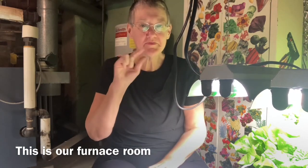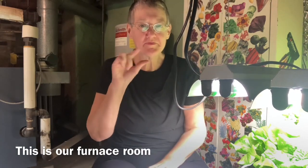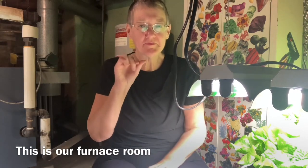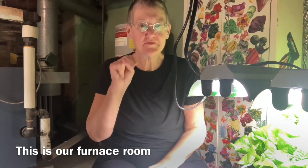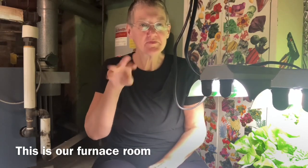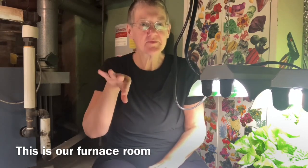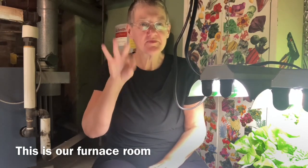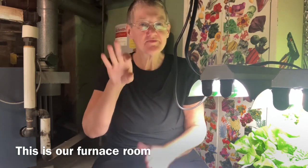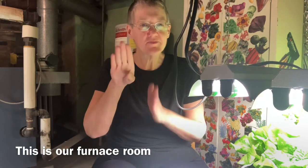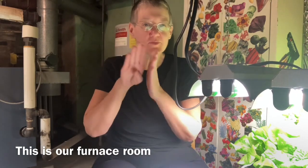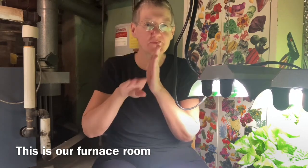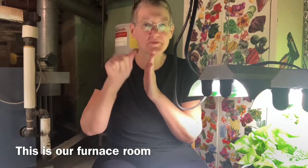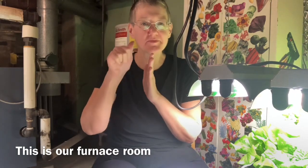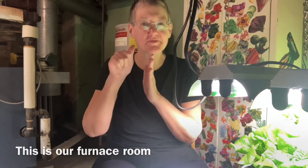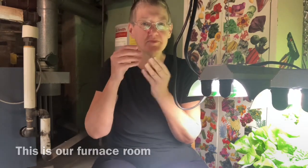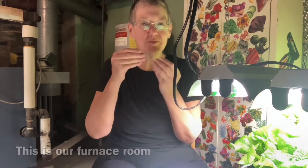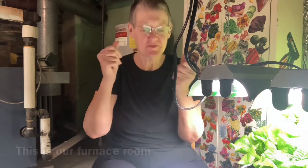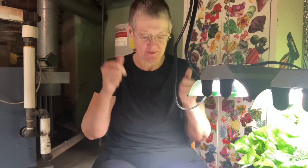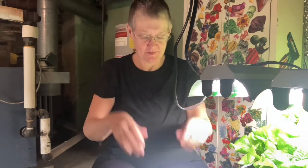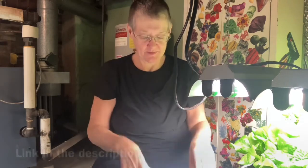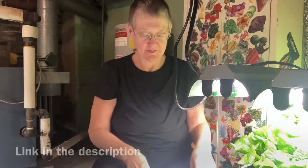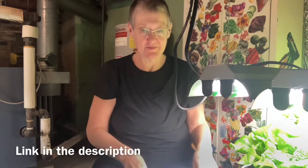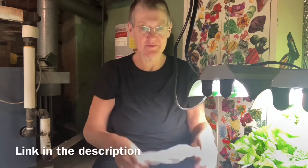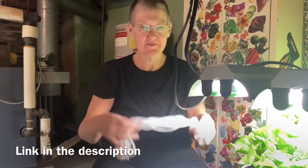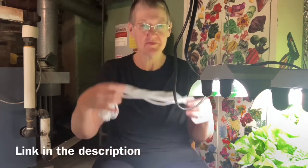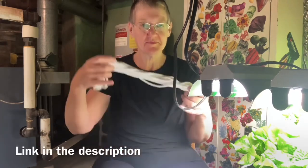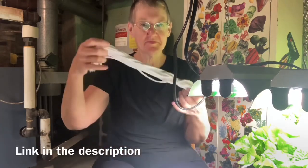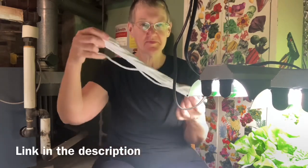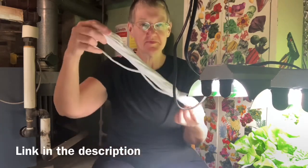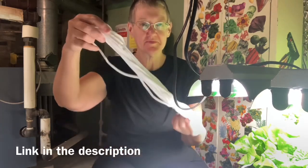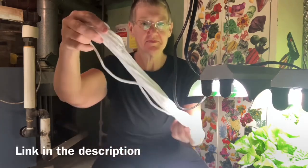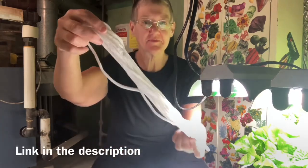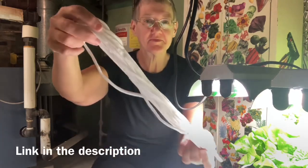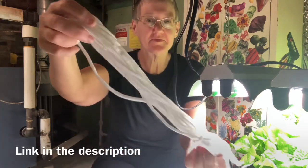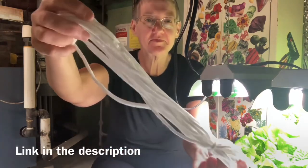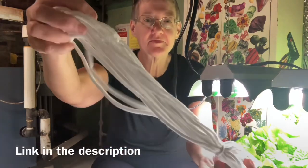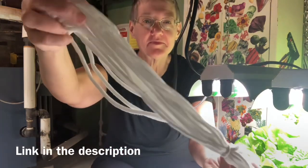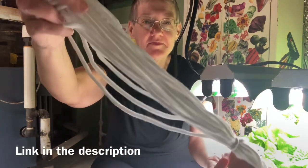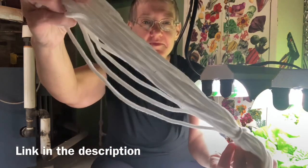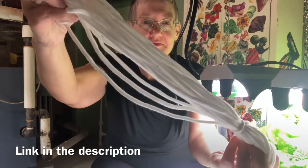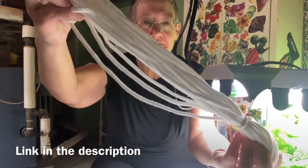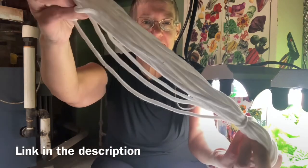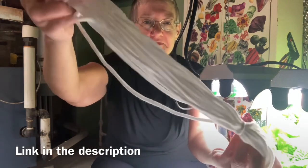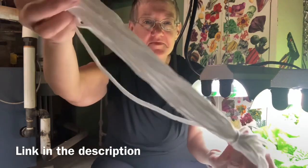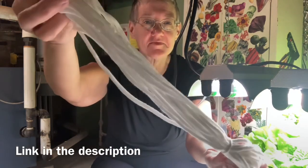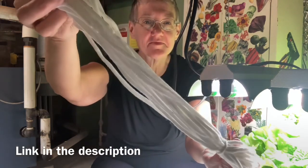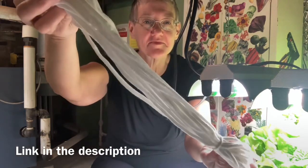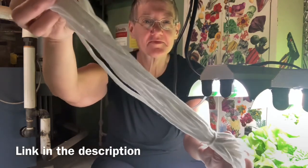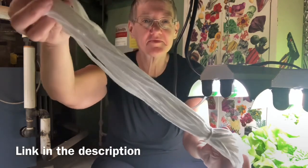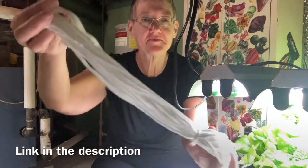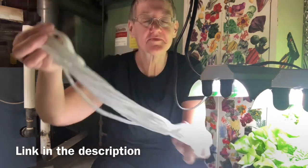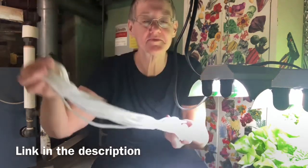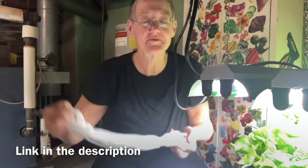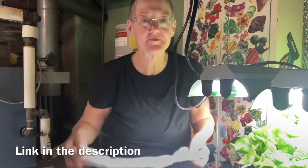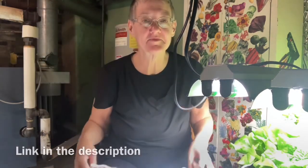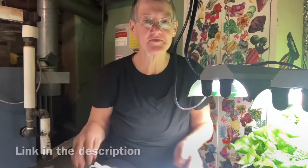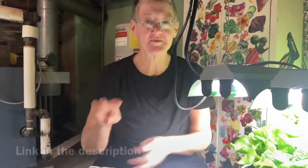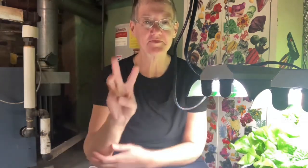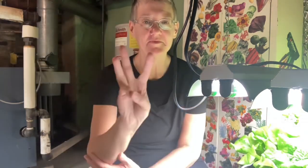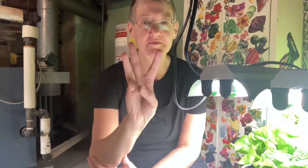on Amazon and I found the cheapest option. And it was this right here. And this is